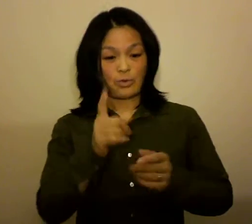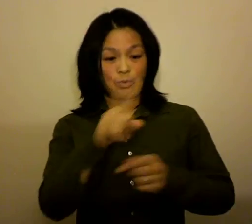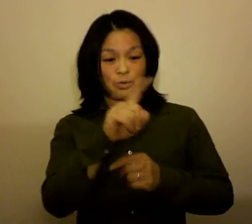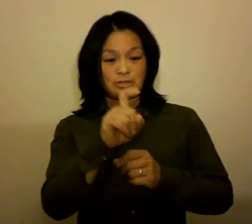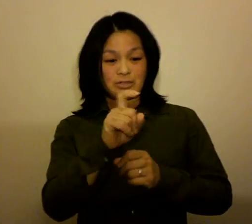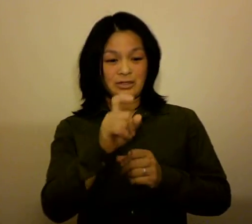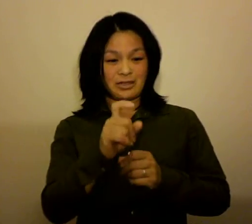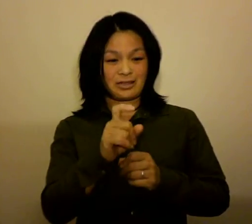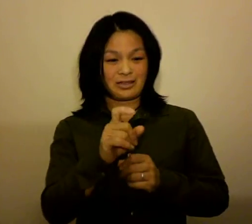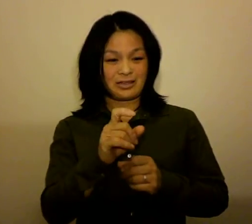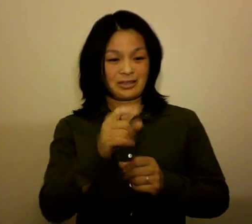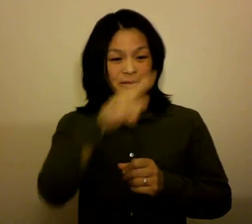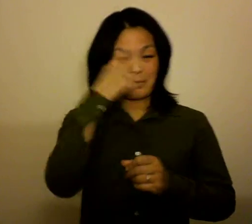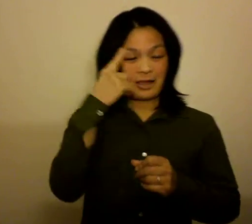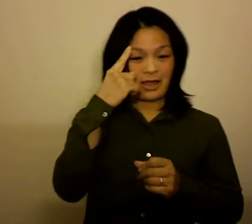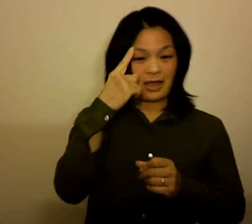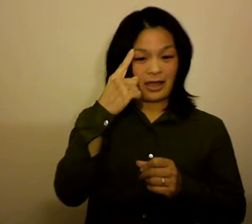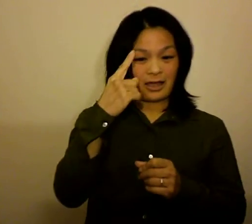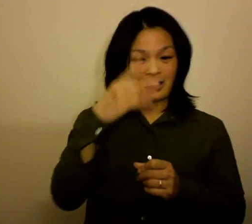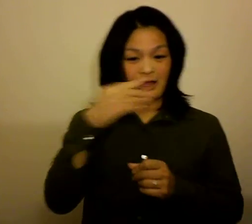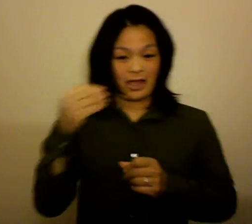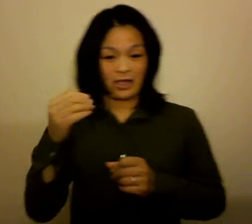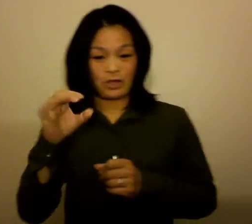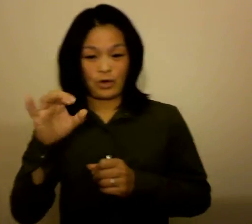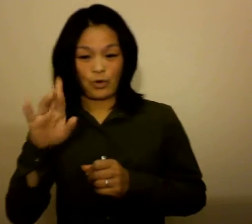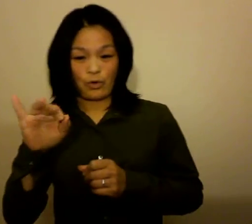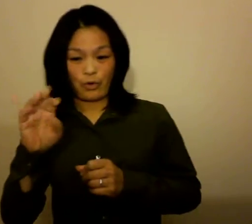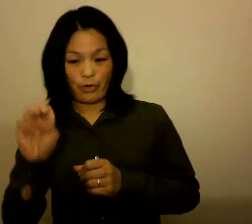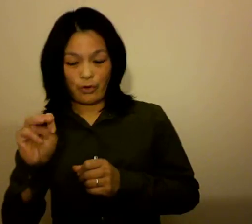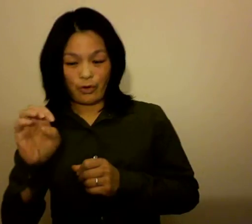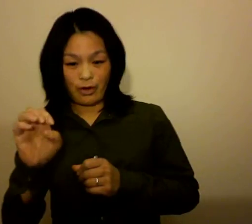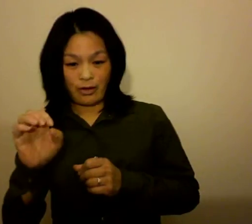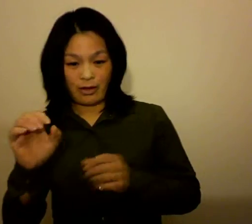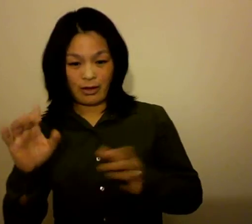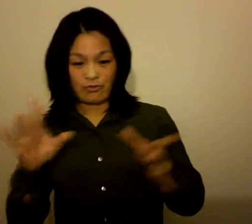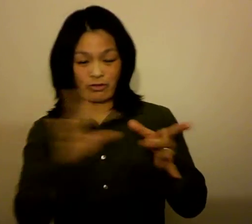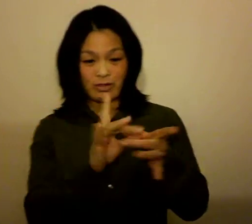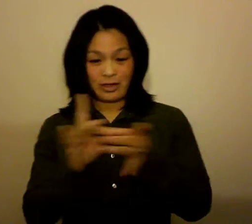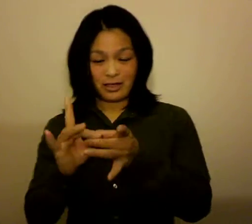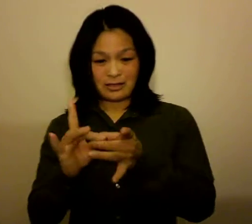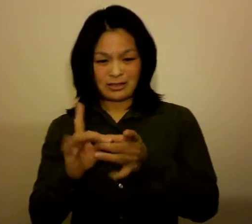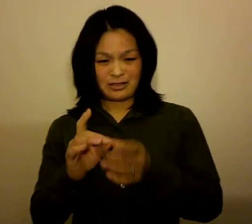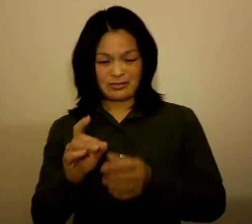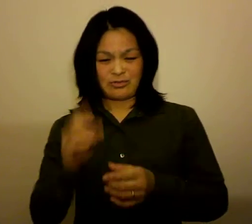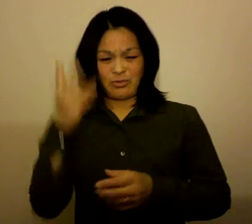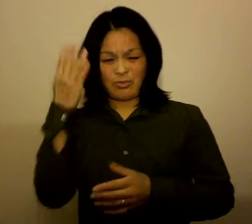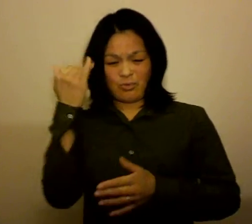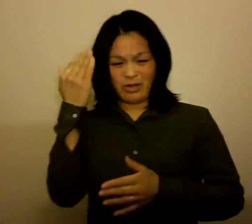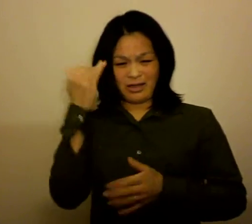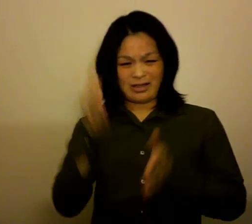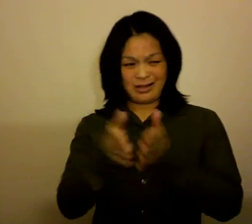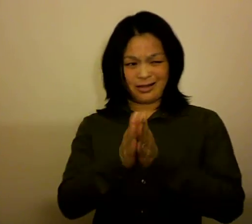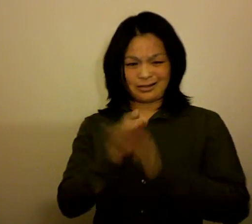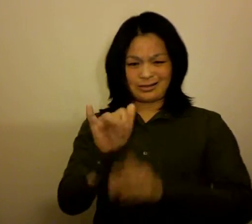is stereotyping, is asking a legitimate question, or is just making a comment. Remember that